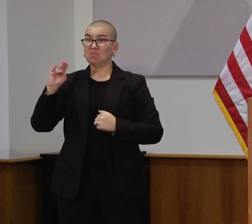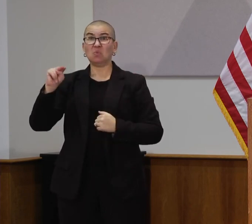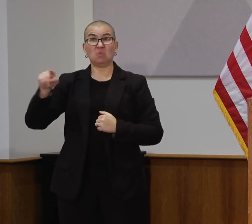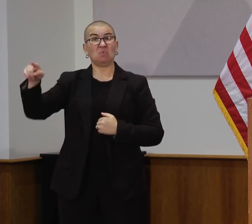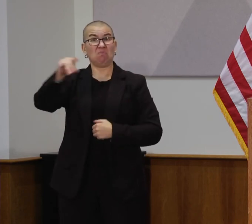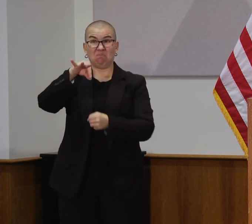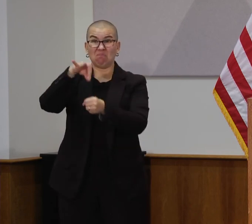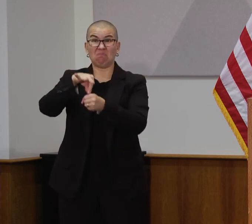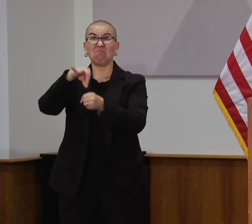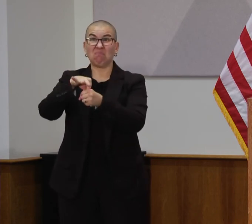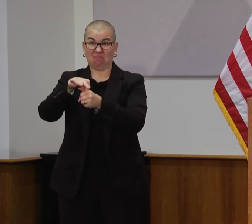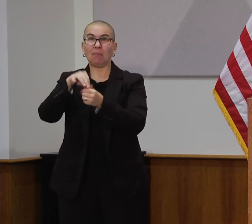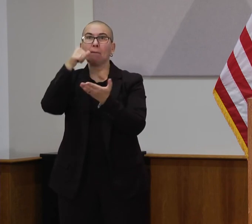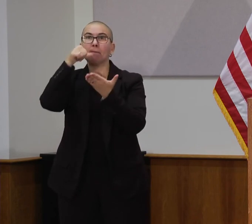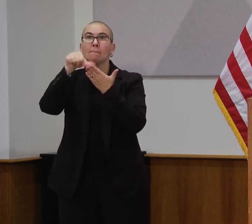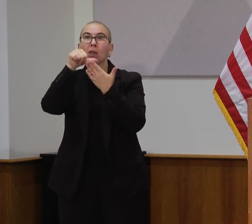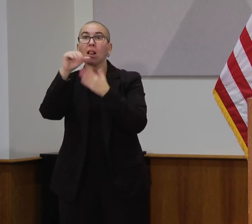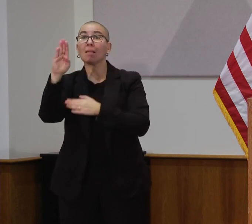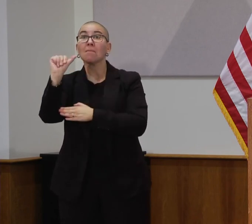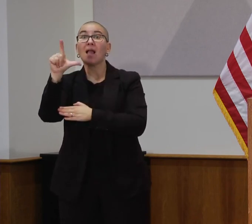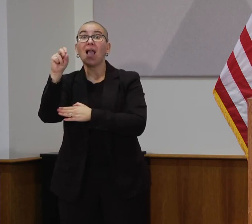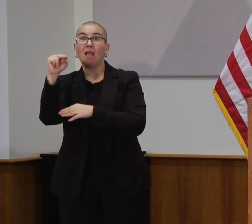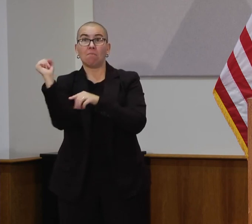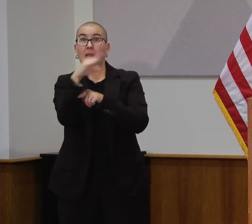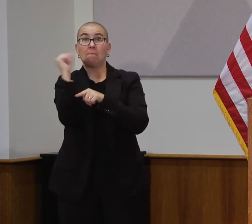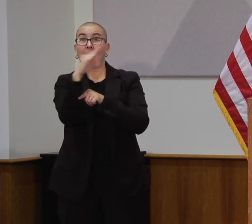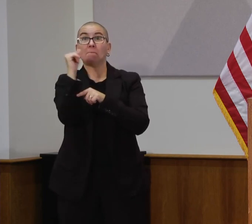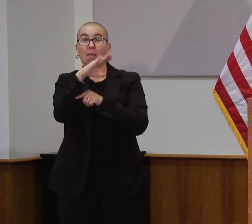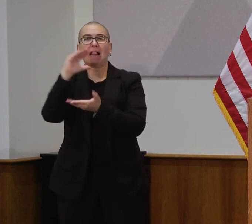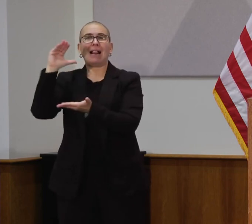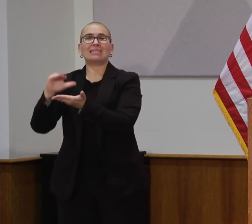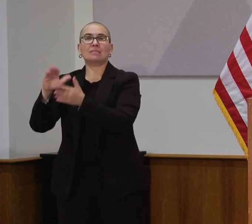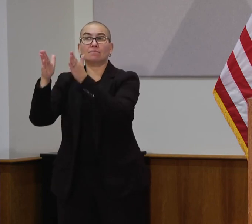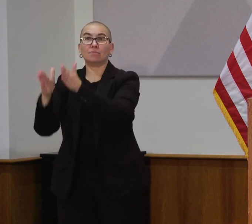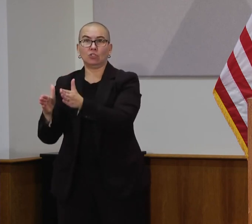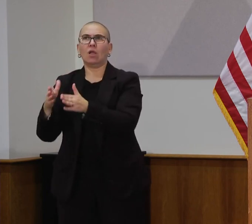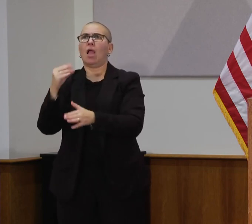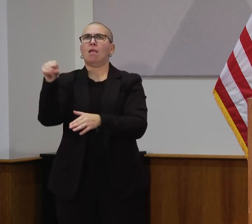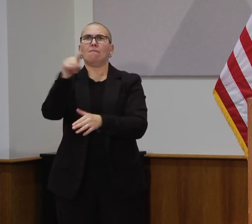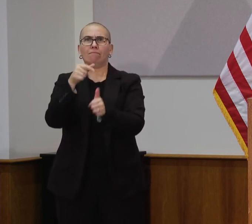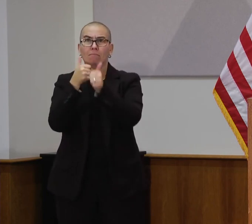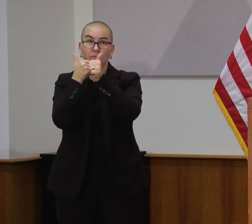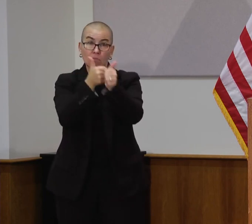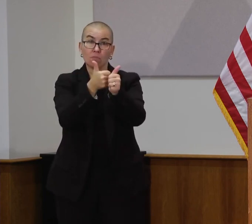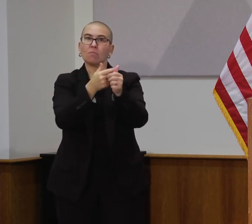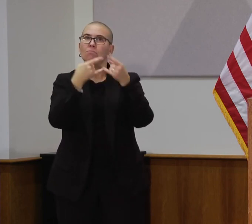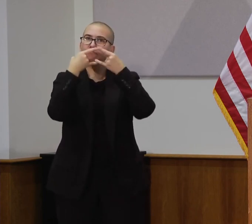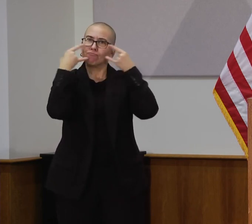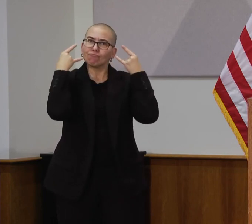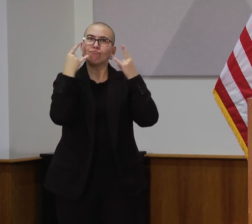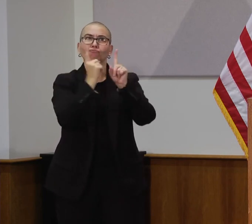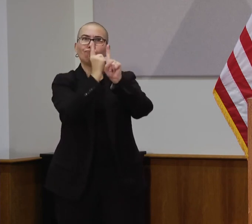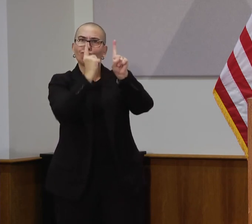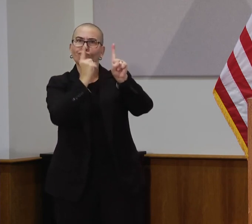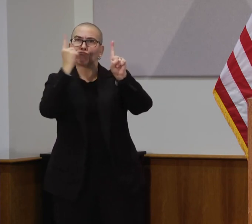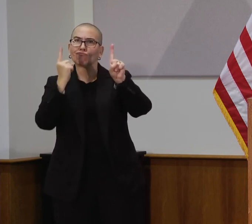mail, in person, in safe ways. So much props to our poll workers and our postal